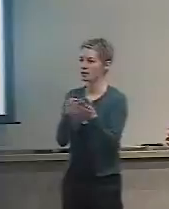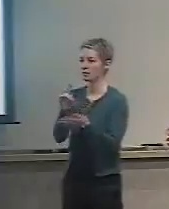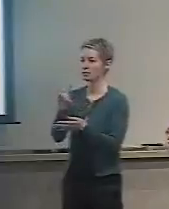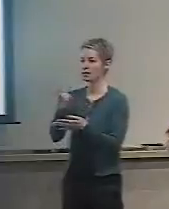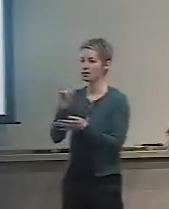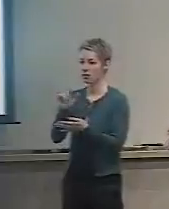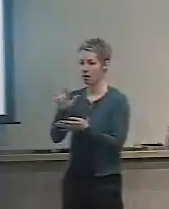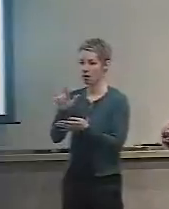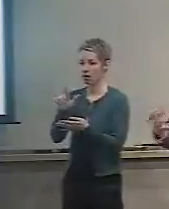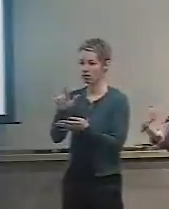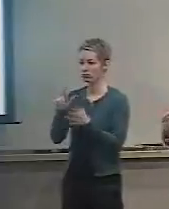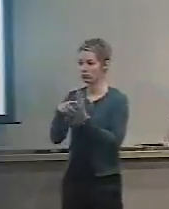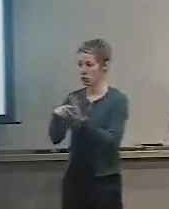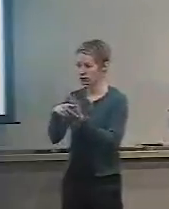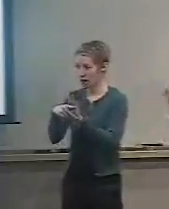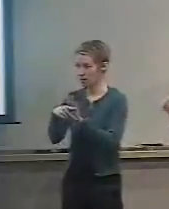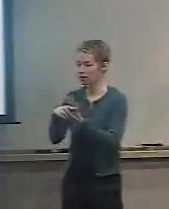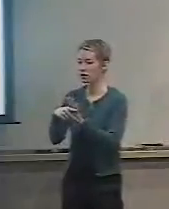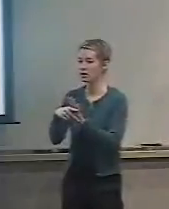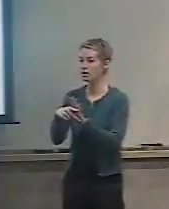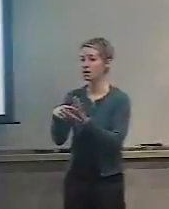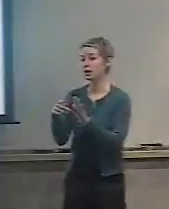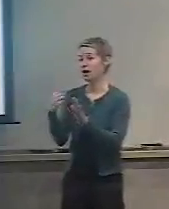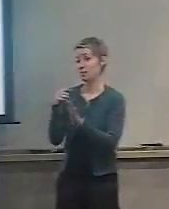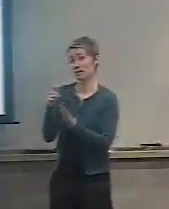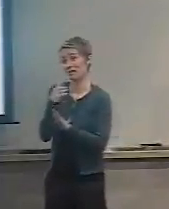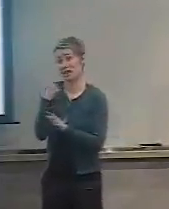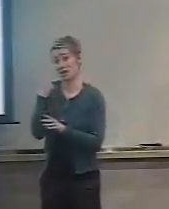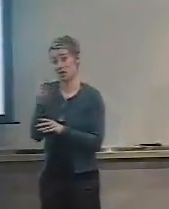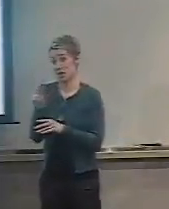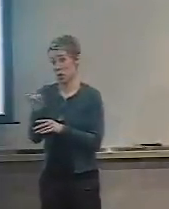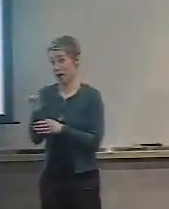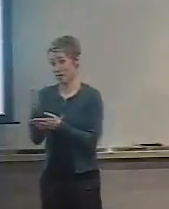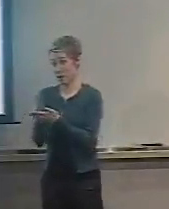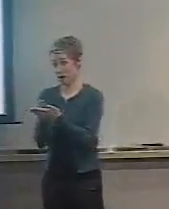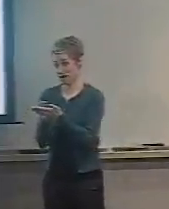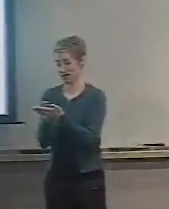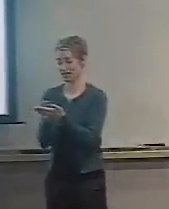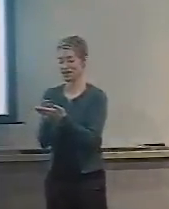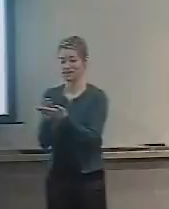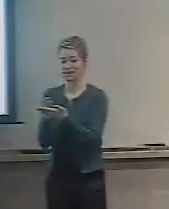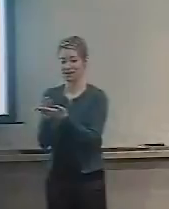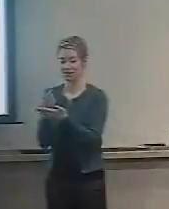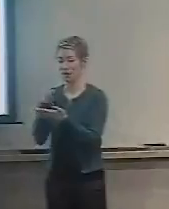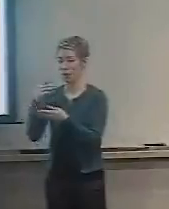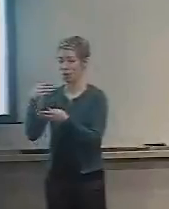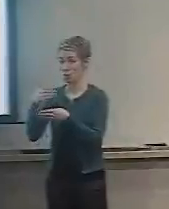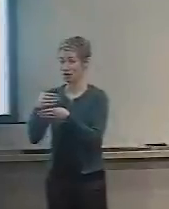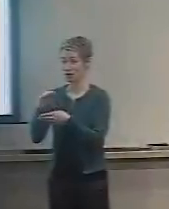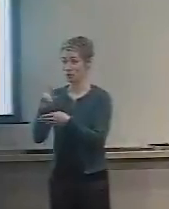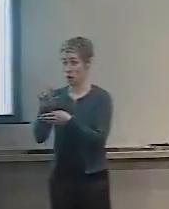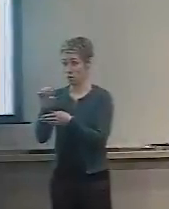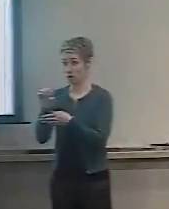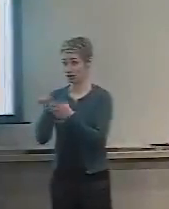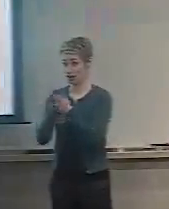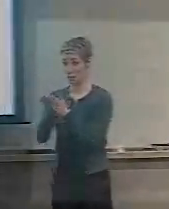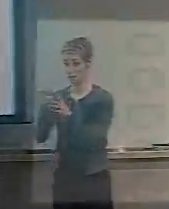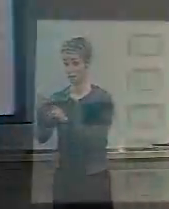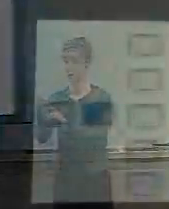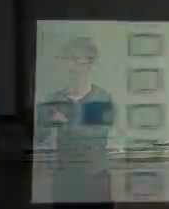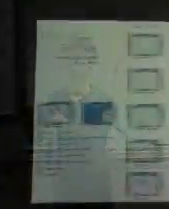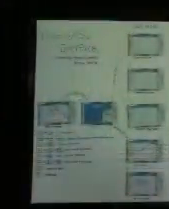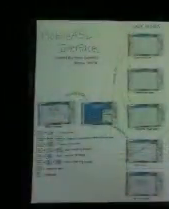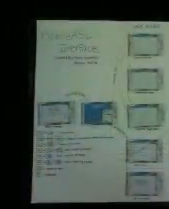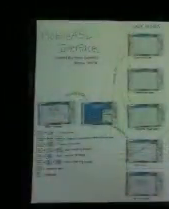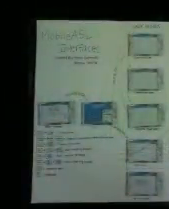prototyping. And we have to say that for the UI part of this, the Windows mobile development environment was quite